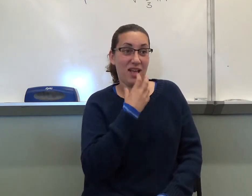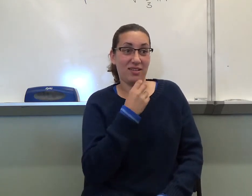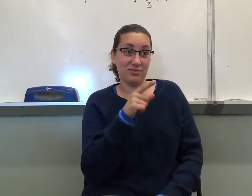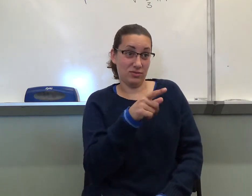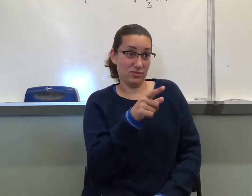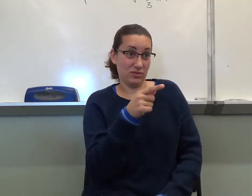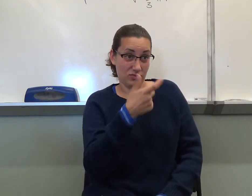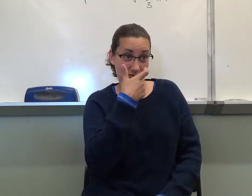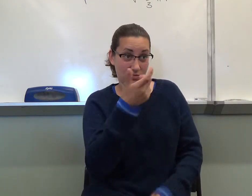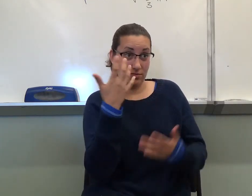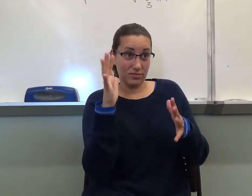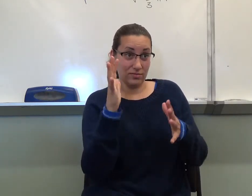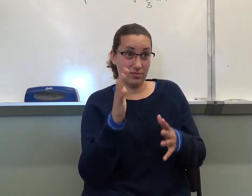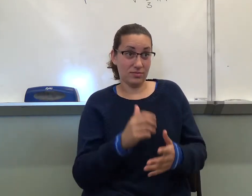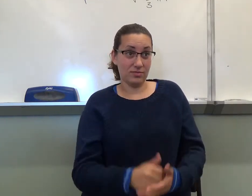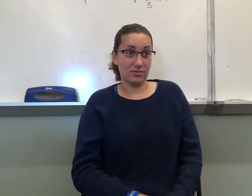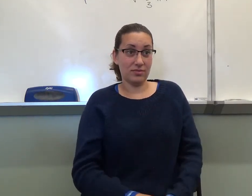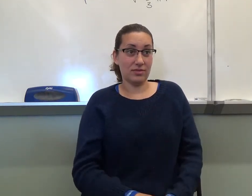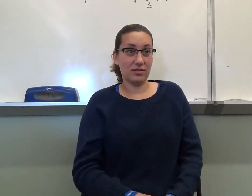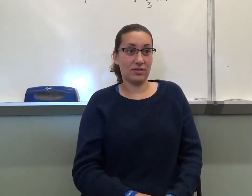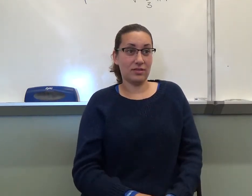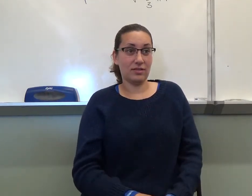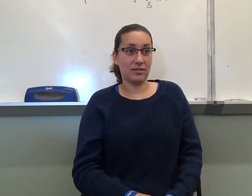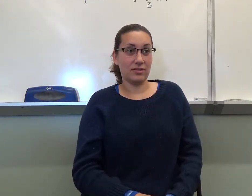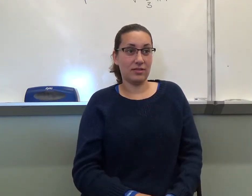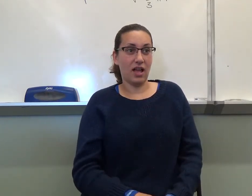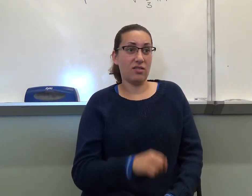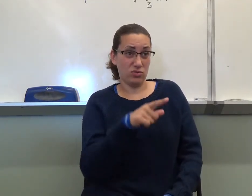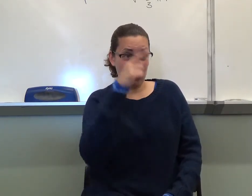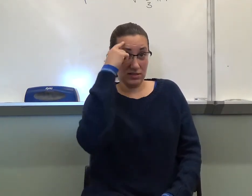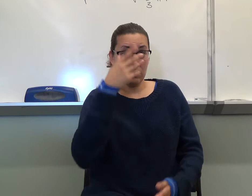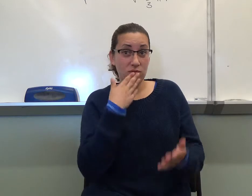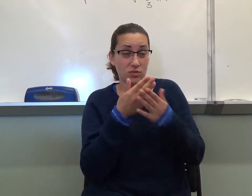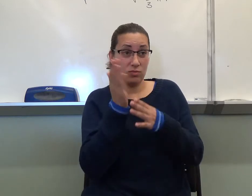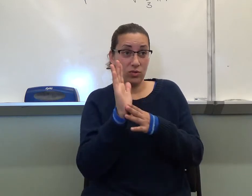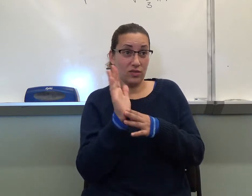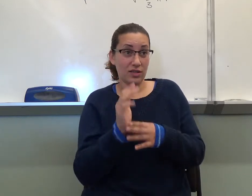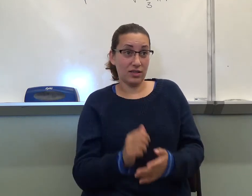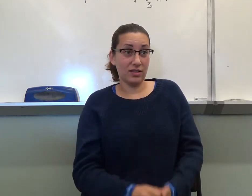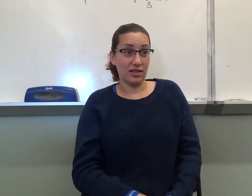Healthy Choice, Ben & Jerry's chocolate chip, and Haagen-Dazs.